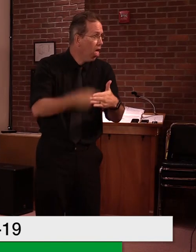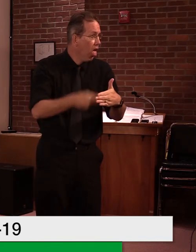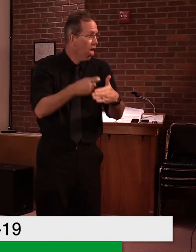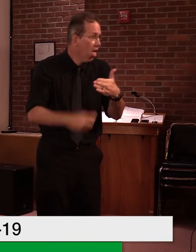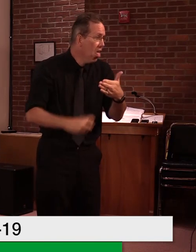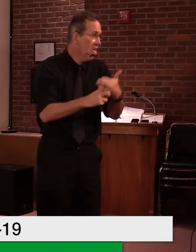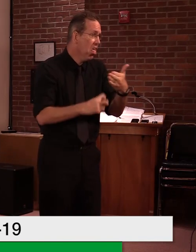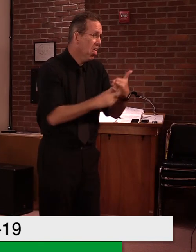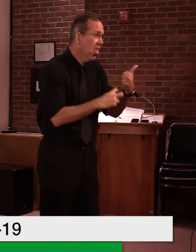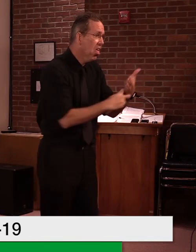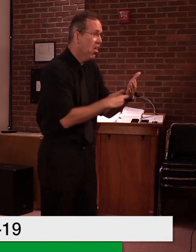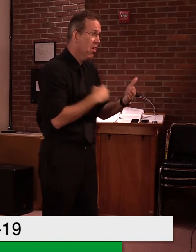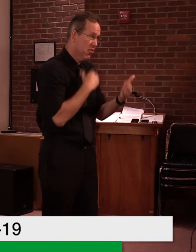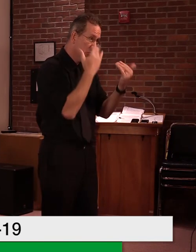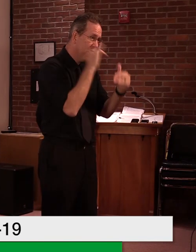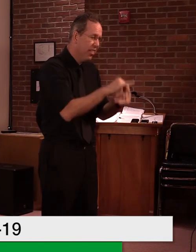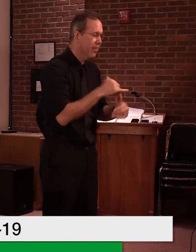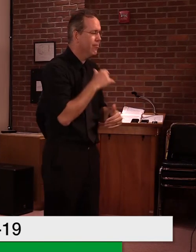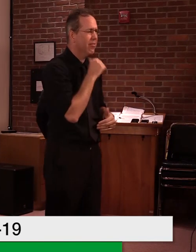would be necessary.